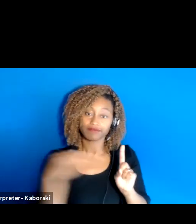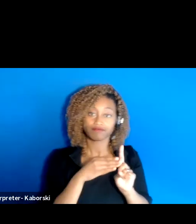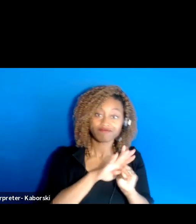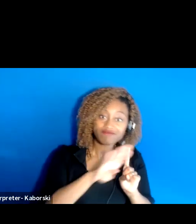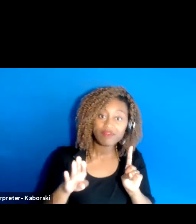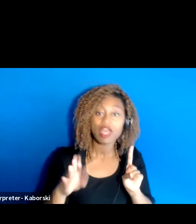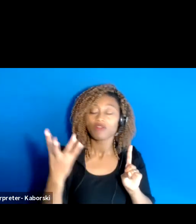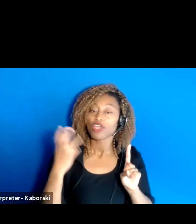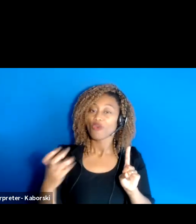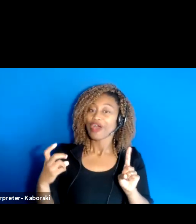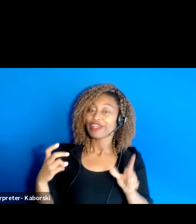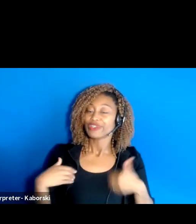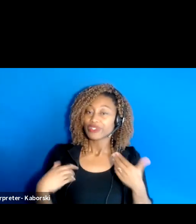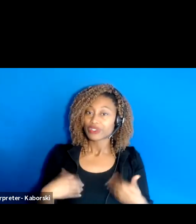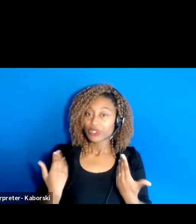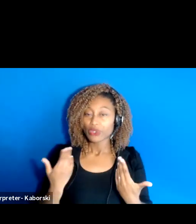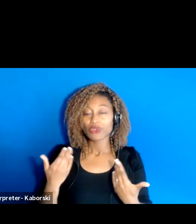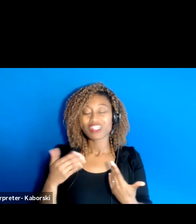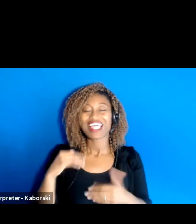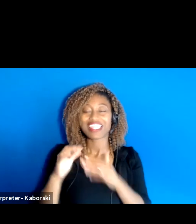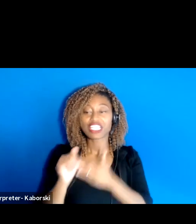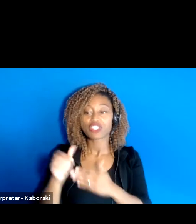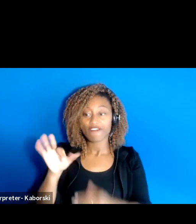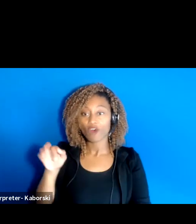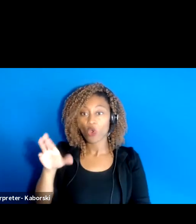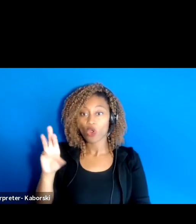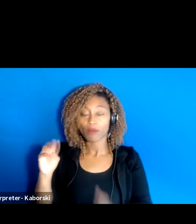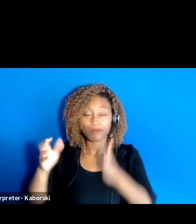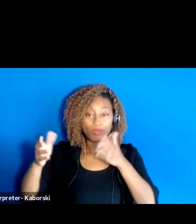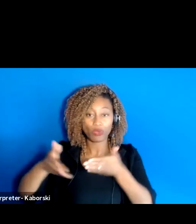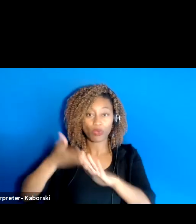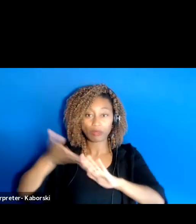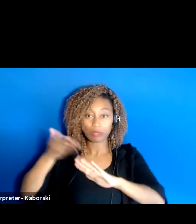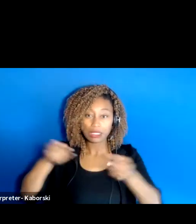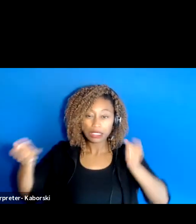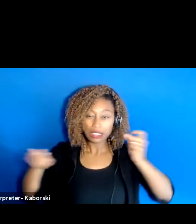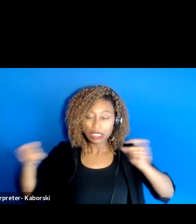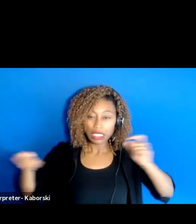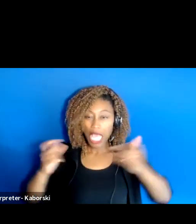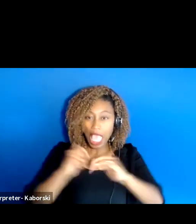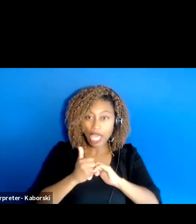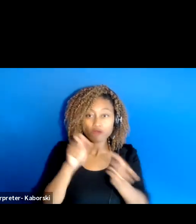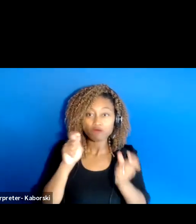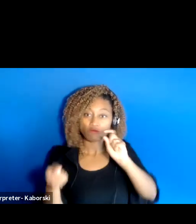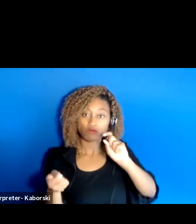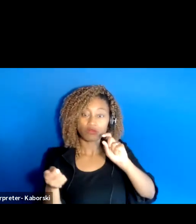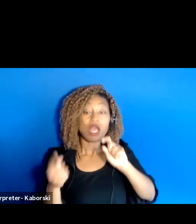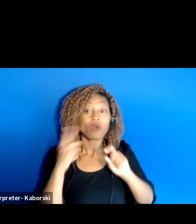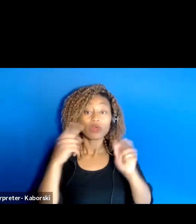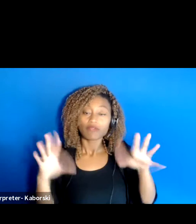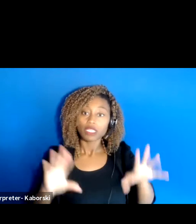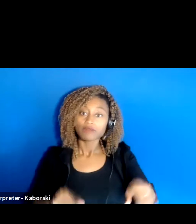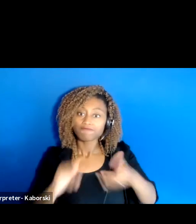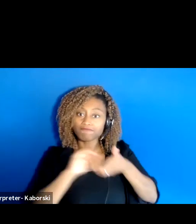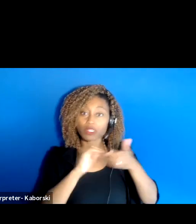way Youth Leadership Forum was run. So we had worked with them and really highlighted the Centers for